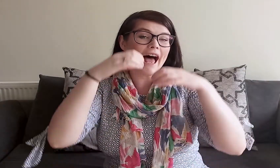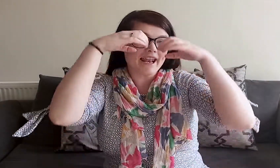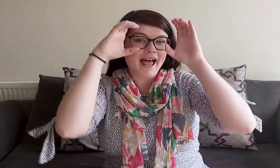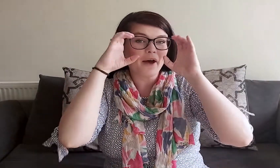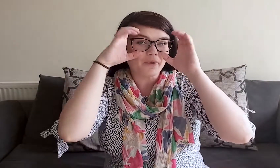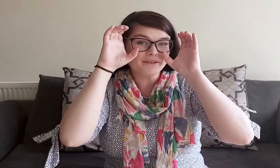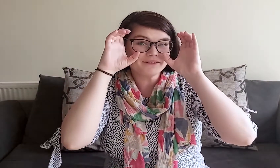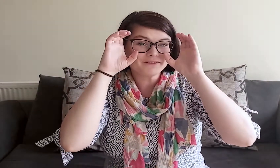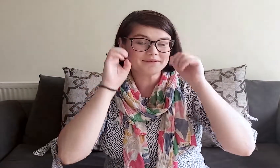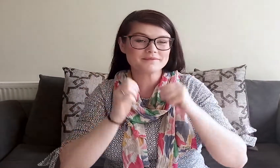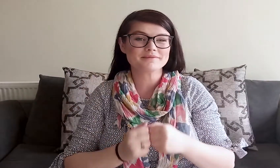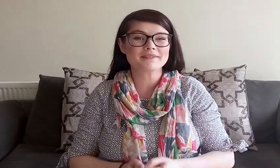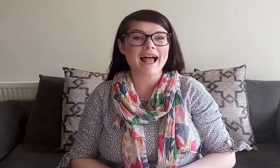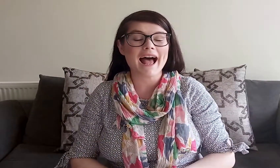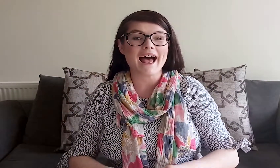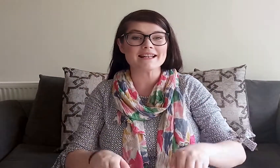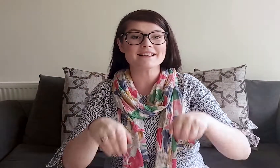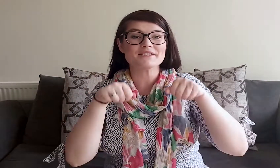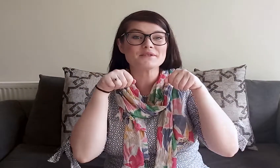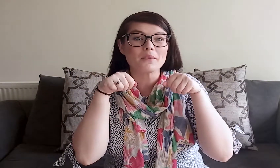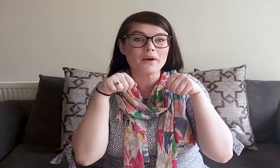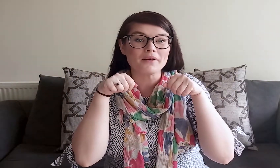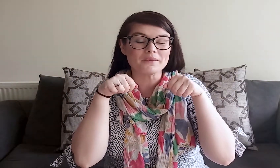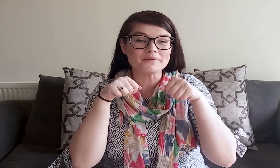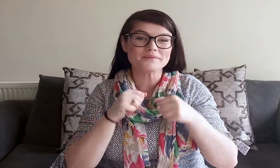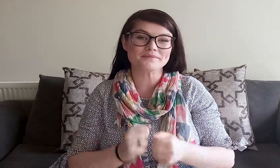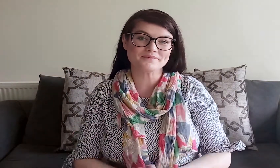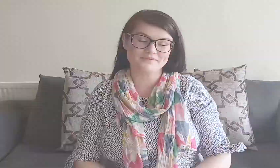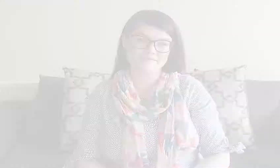an owl, and a squirrel.